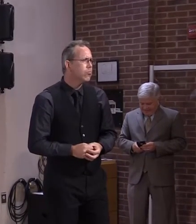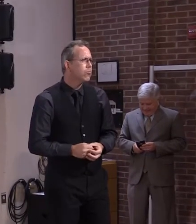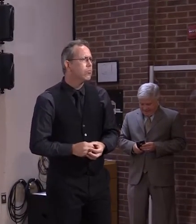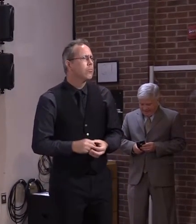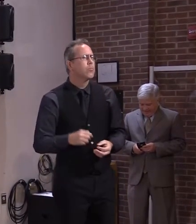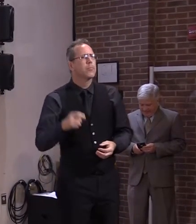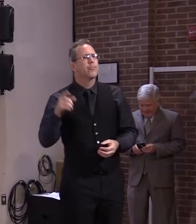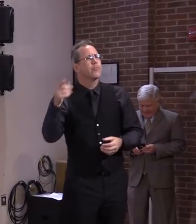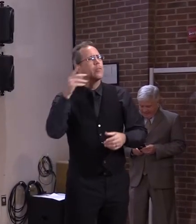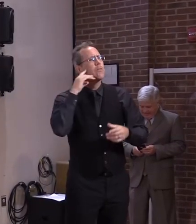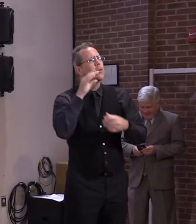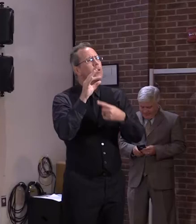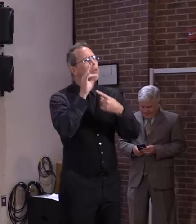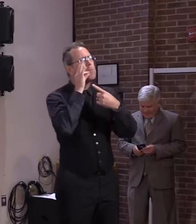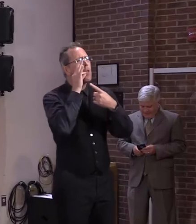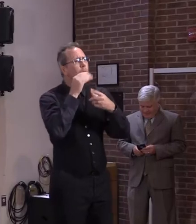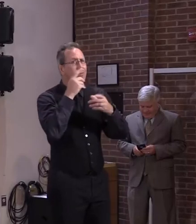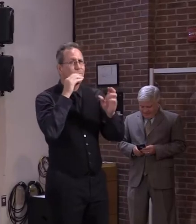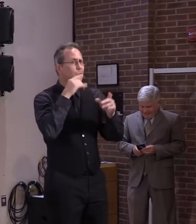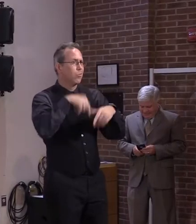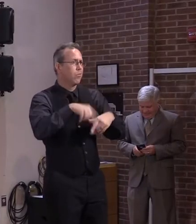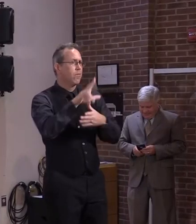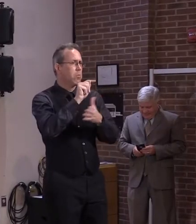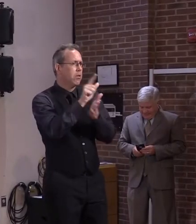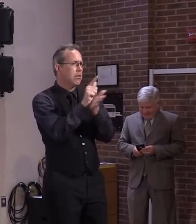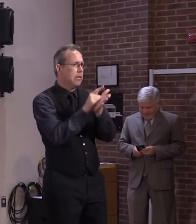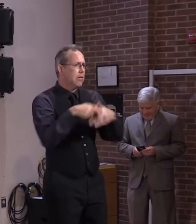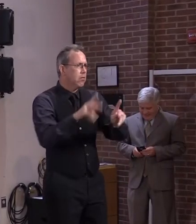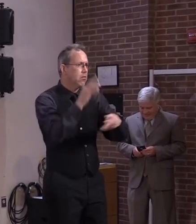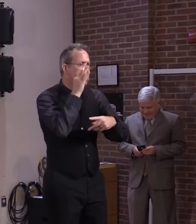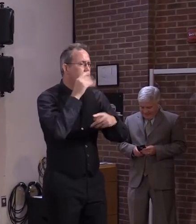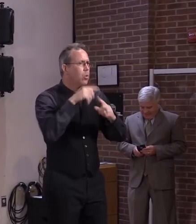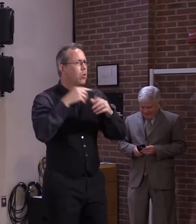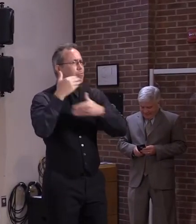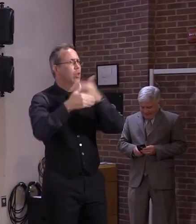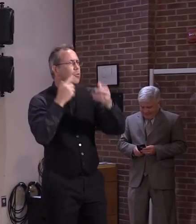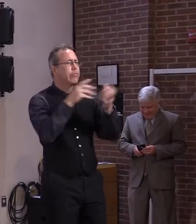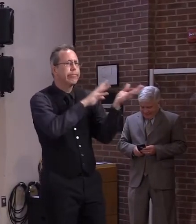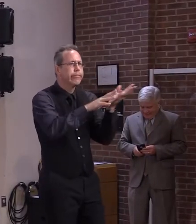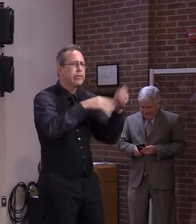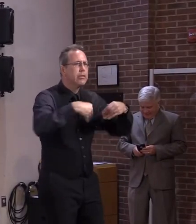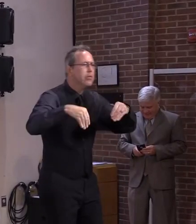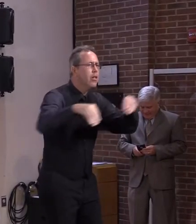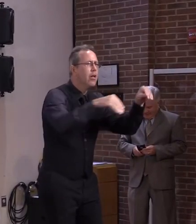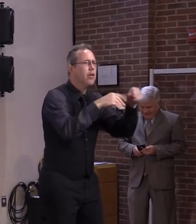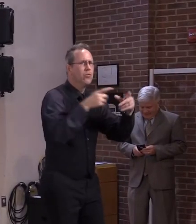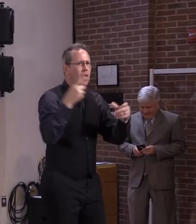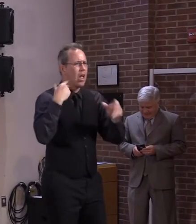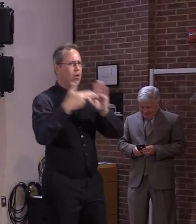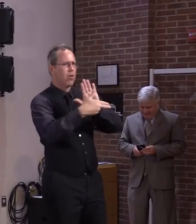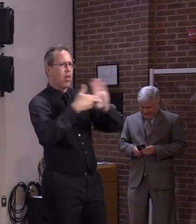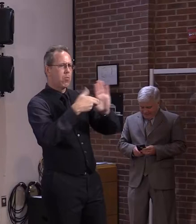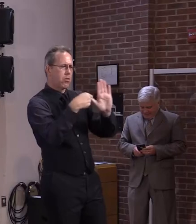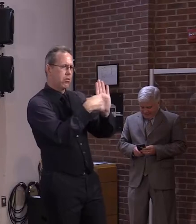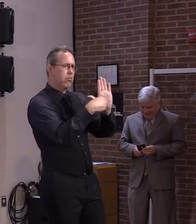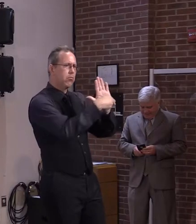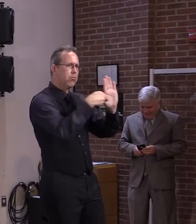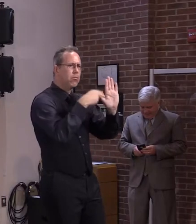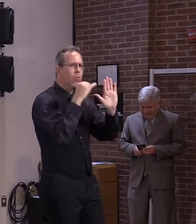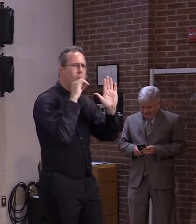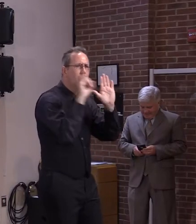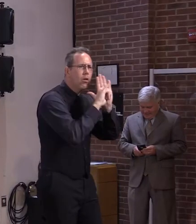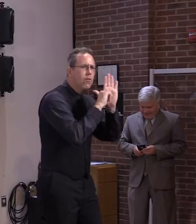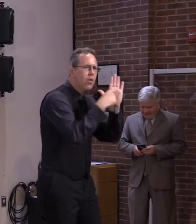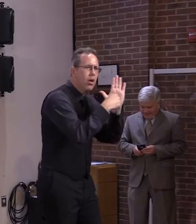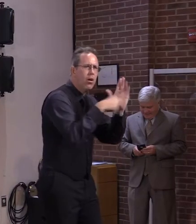Well, that's a change of subject. So there is a Cannabis Control Board, and